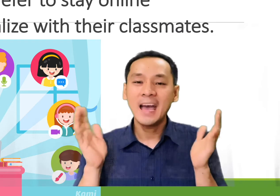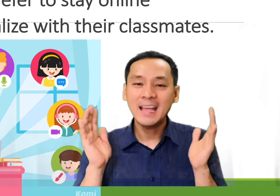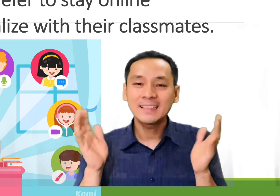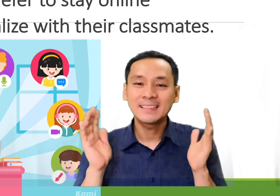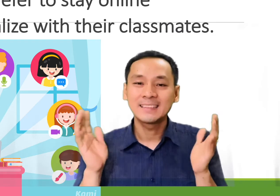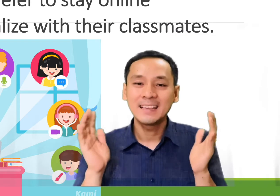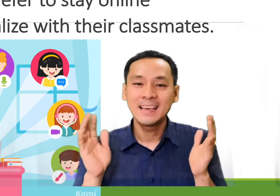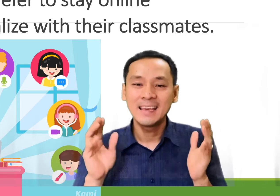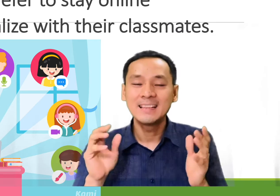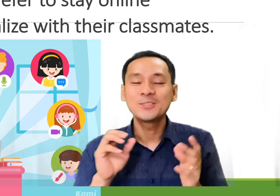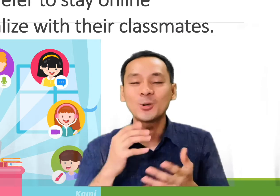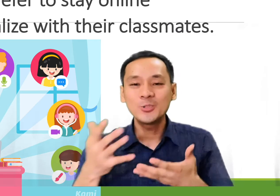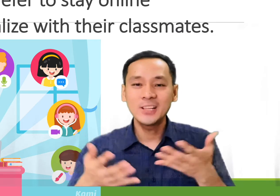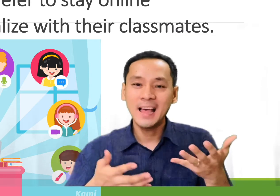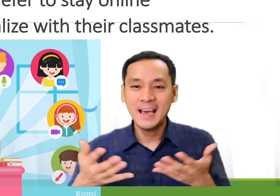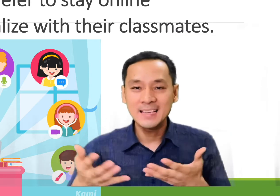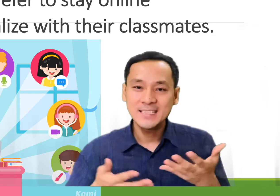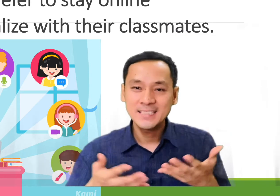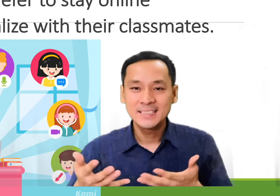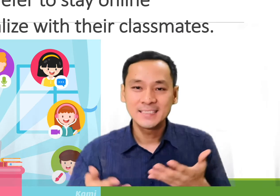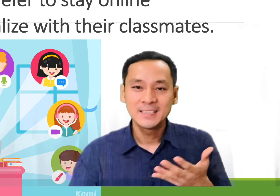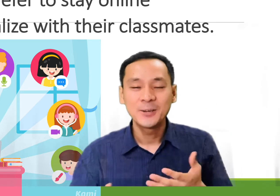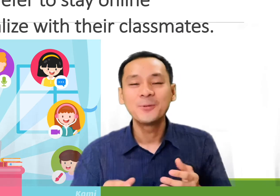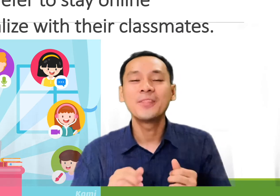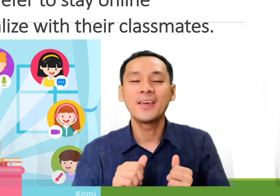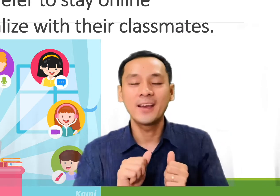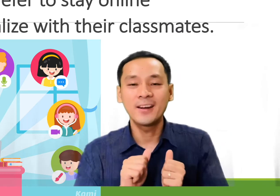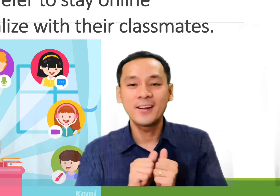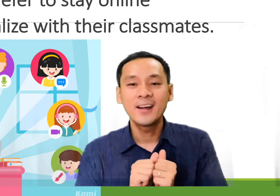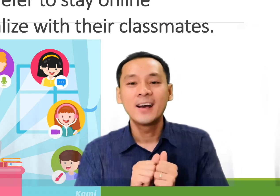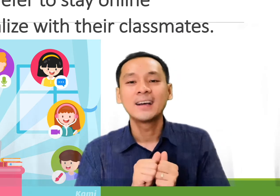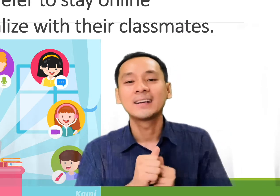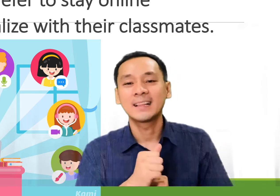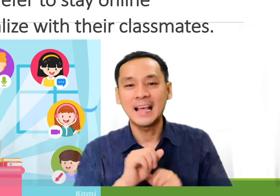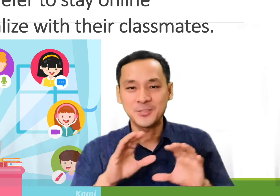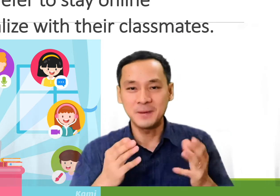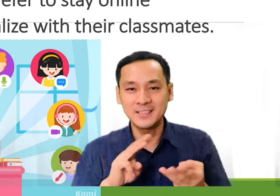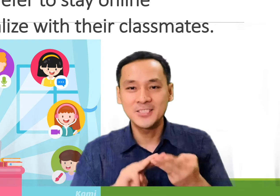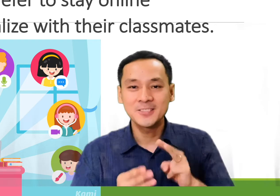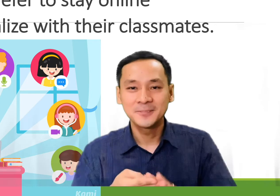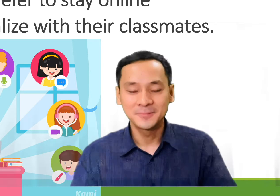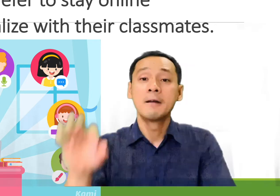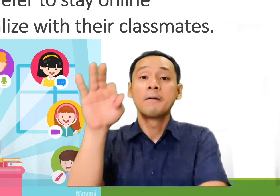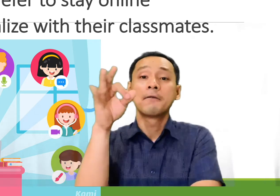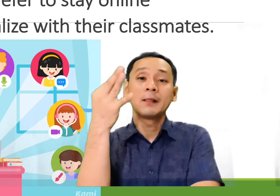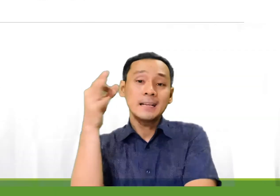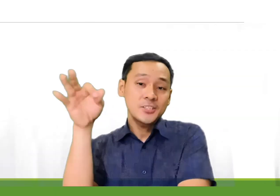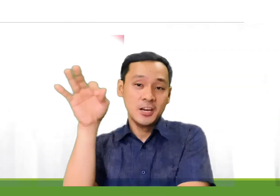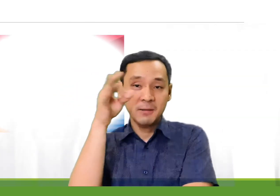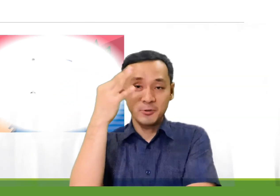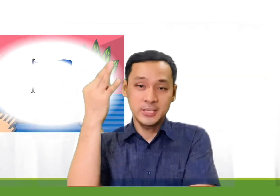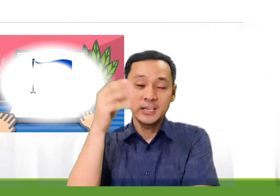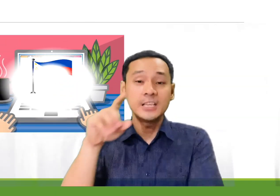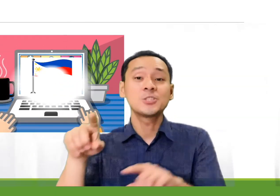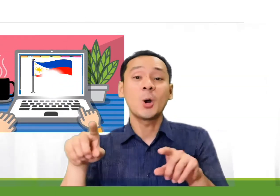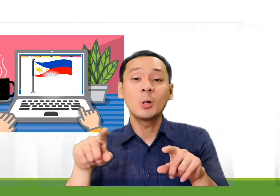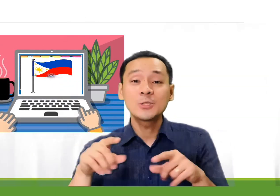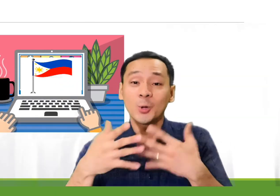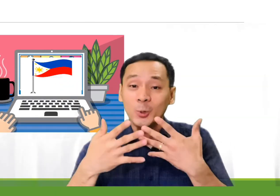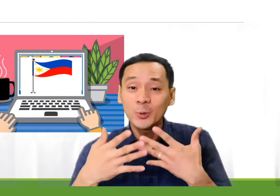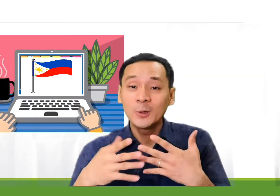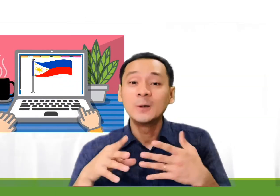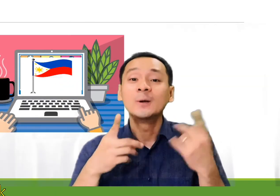to chat and socialize with their classmates. Flag ceremony